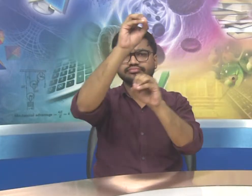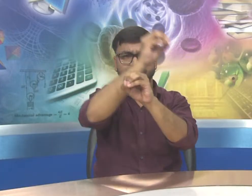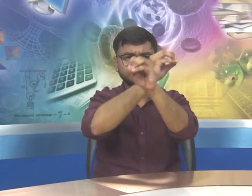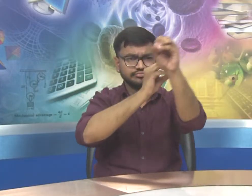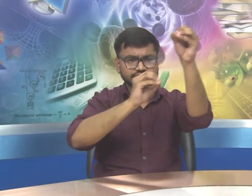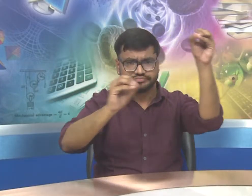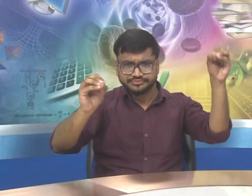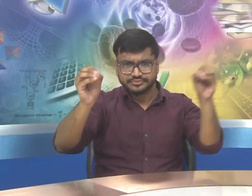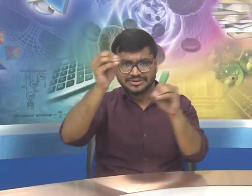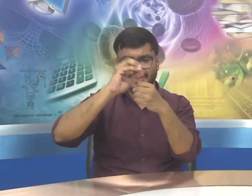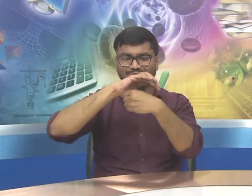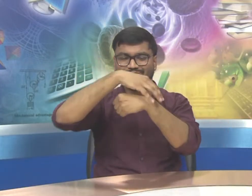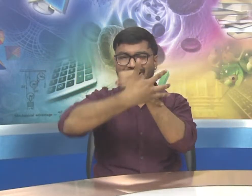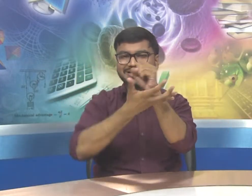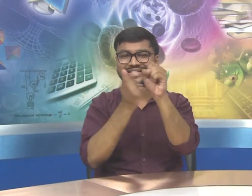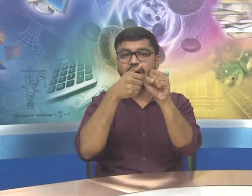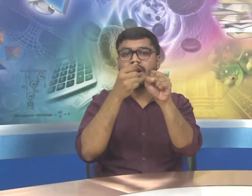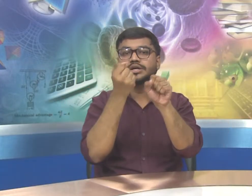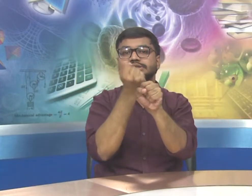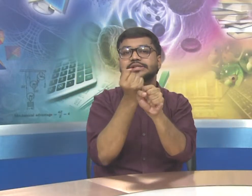noble gas,